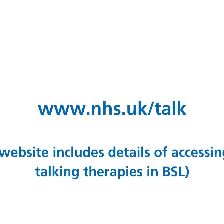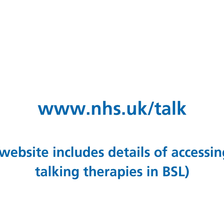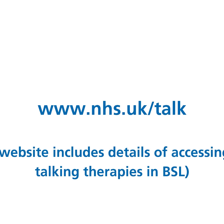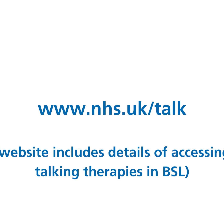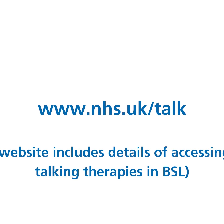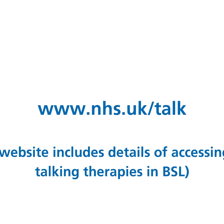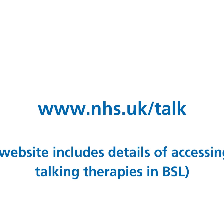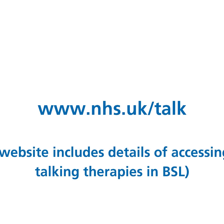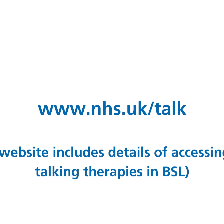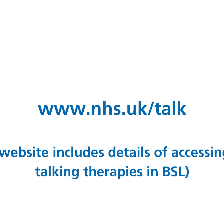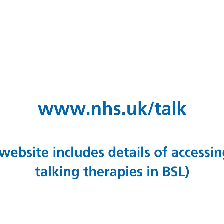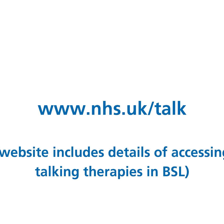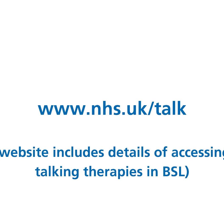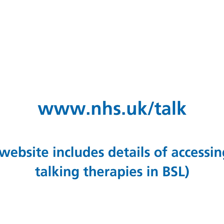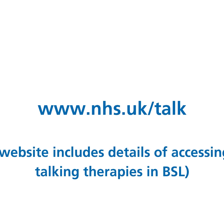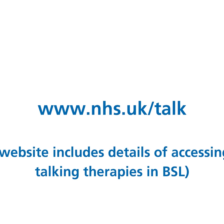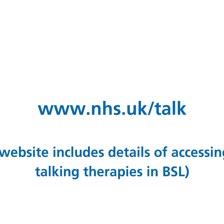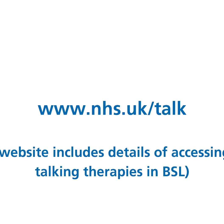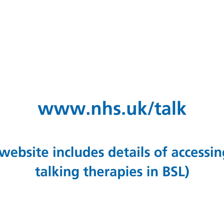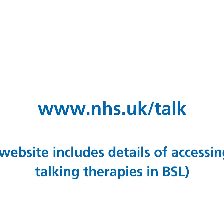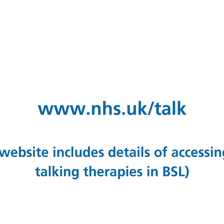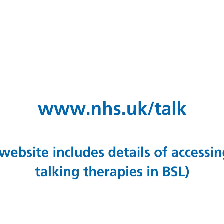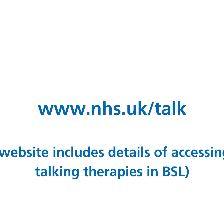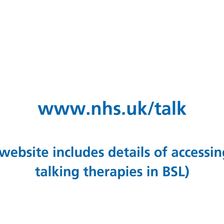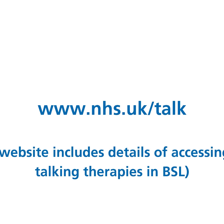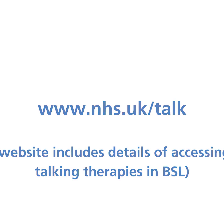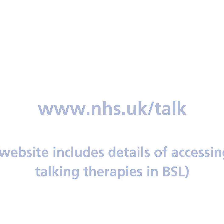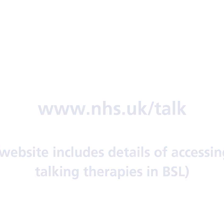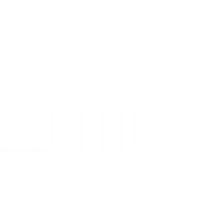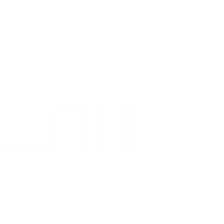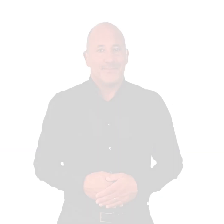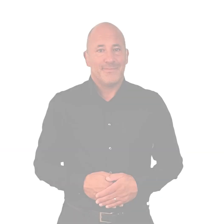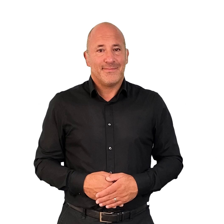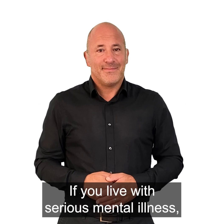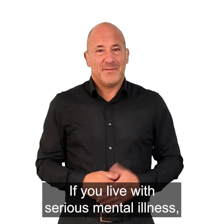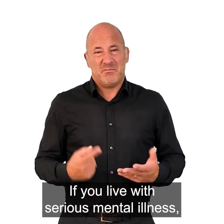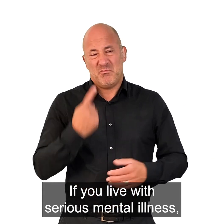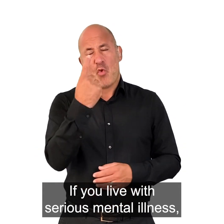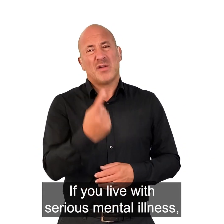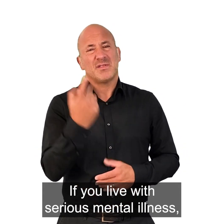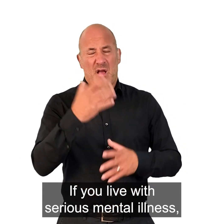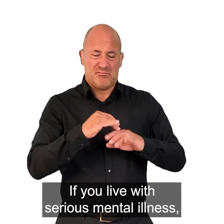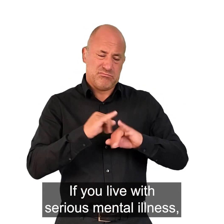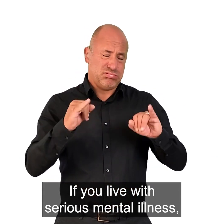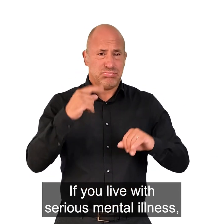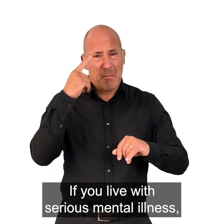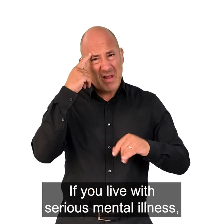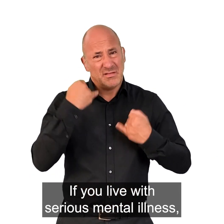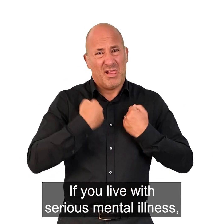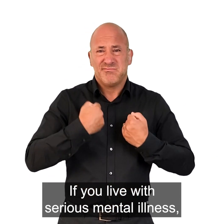www.nhs.uk/talk. Website includes details of accessing talking therapies in BSL. If you live with serious mental